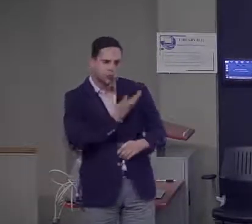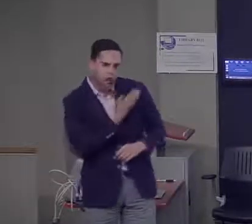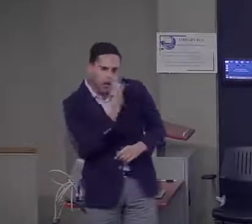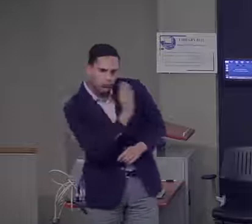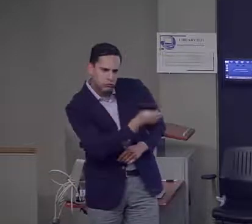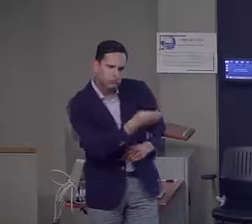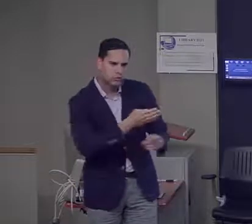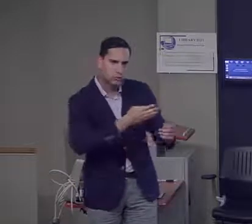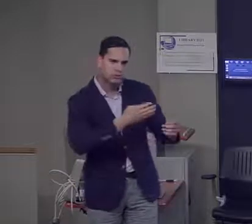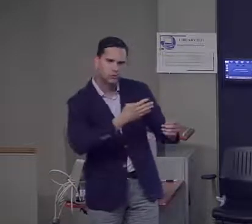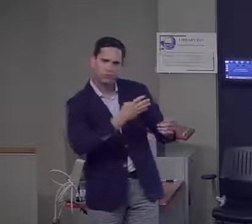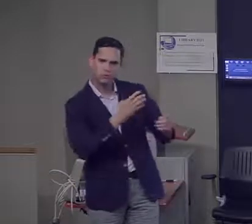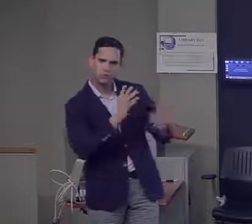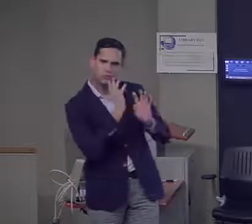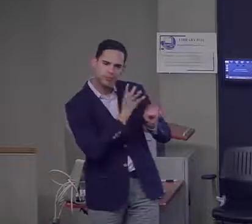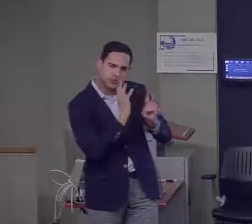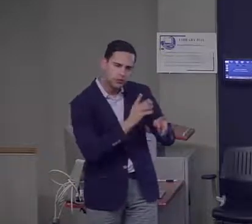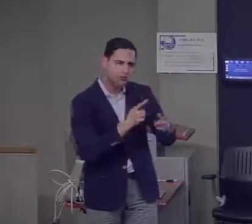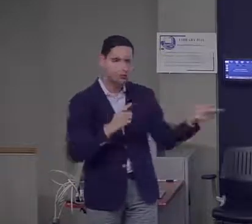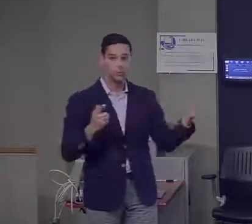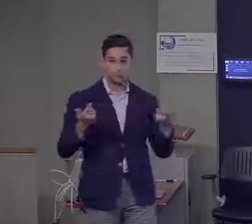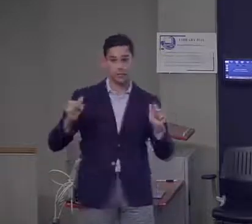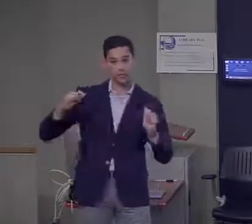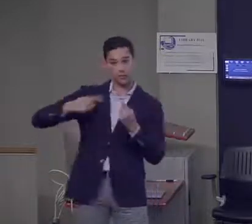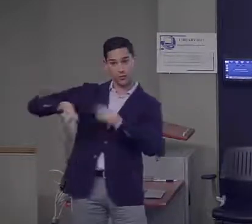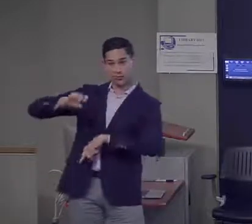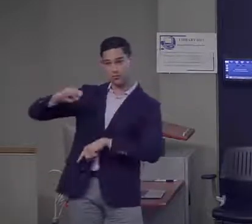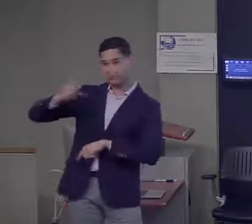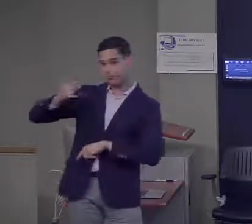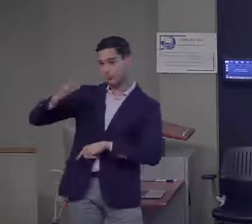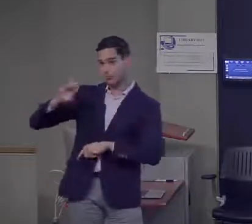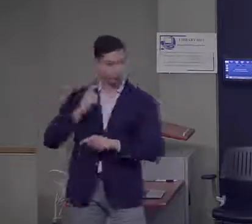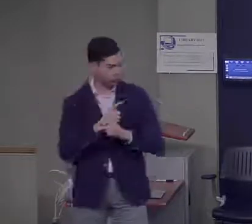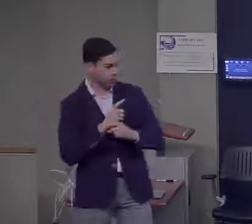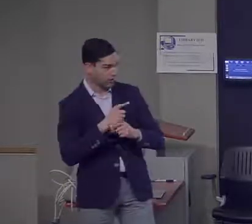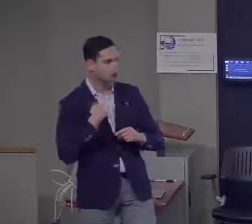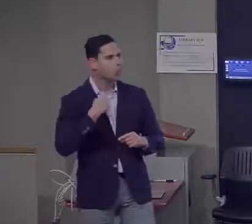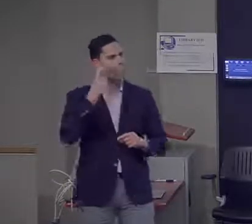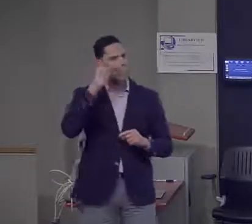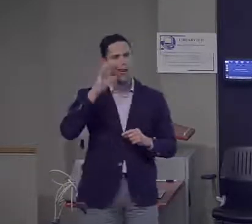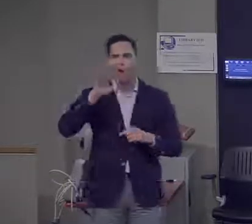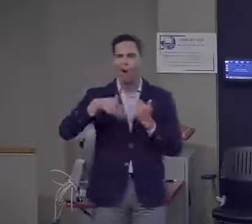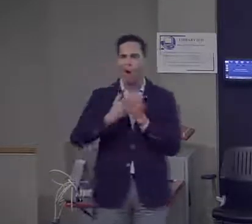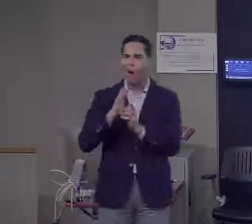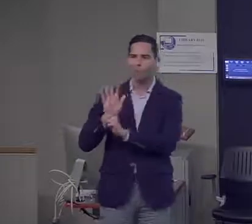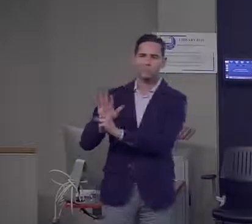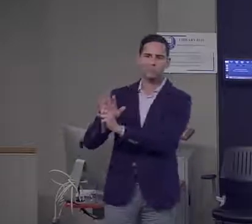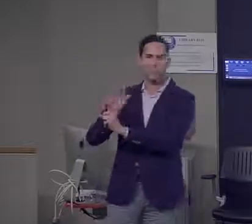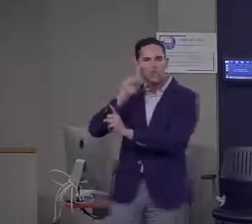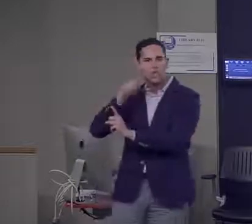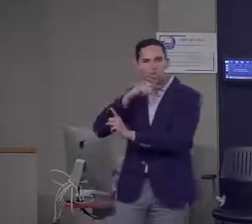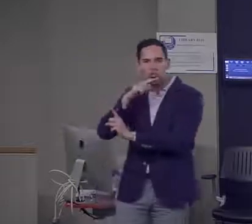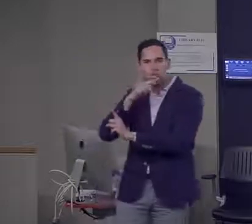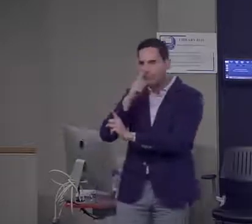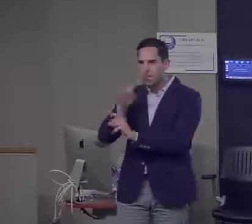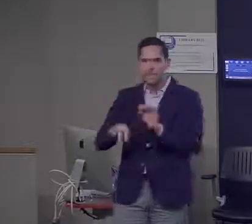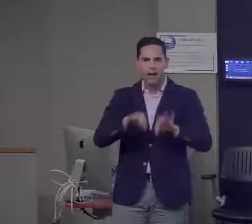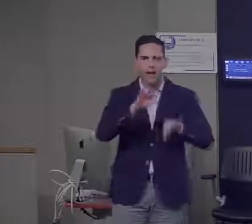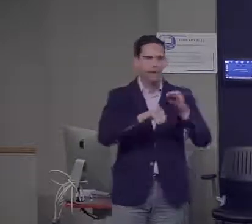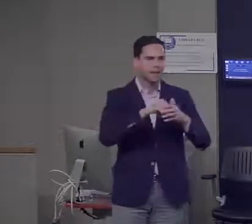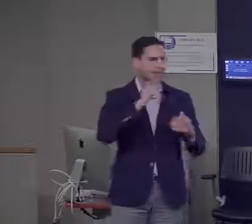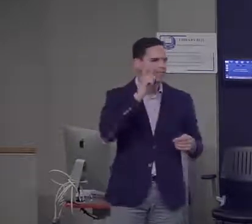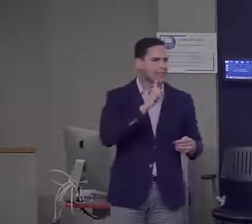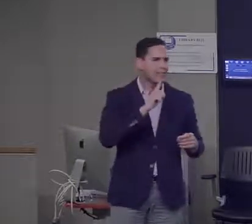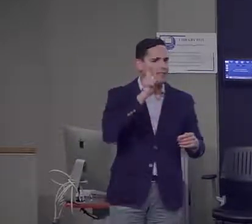space. That's right. And all of the cues that we thought were unique to the auditory modality actually are right there and preserved in